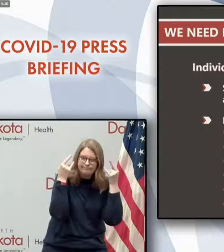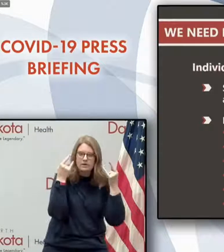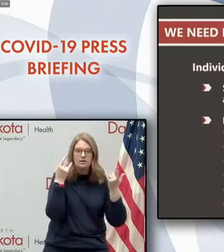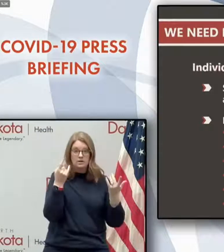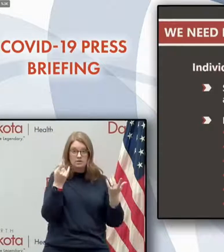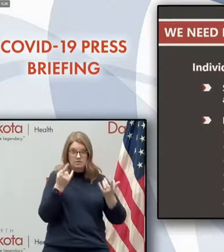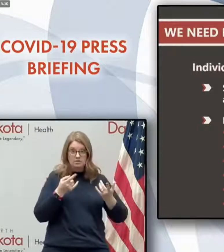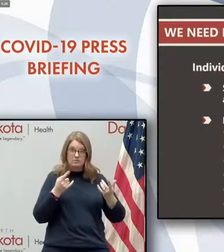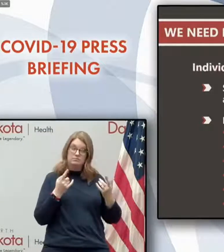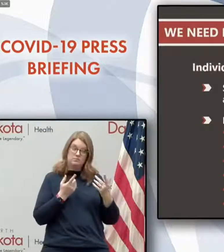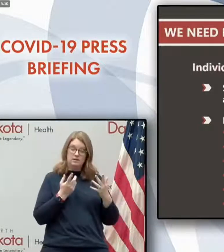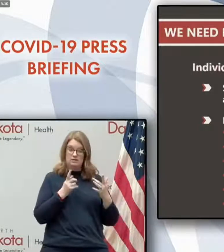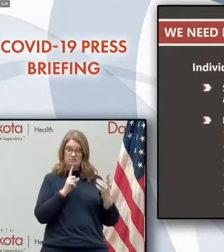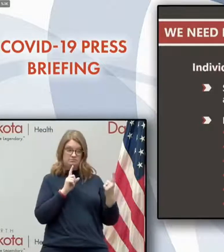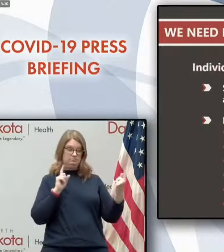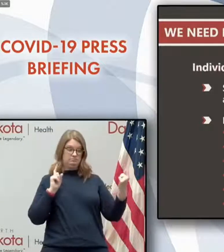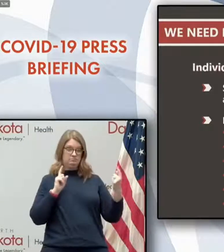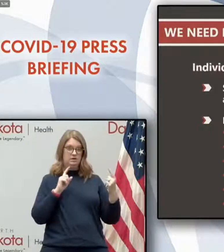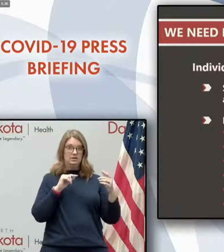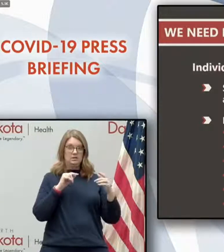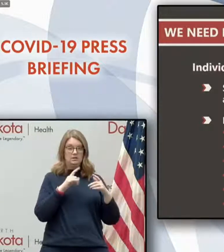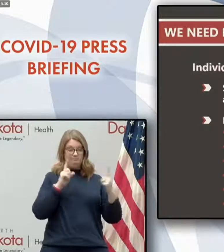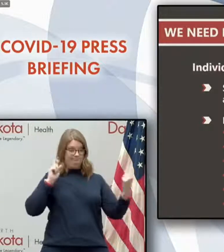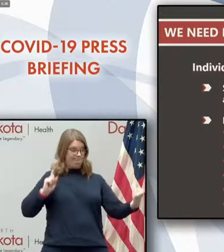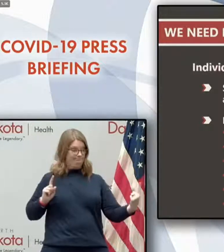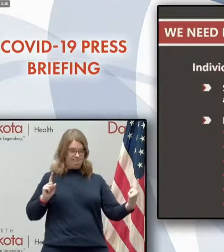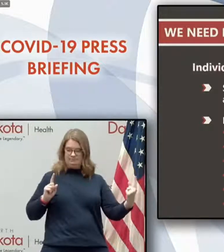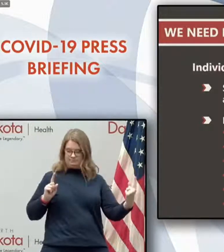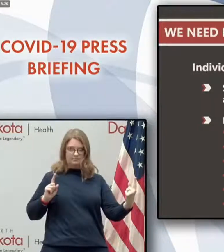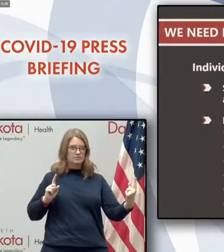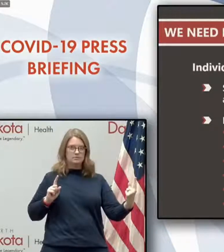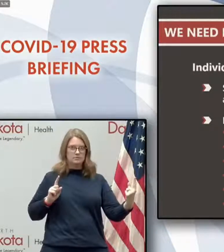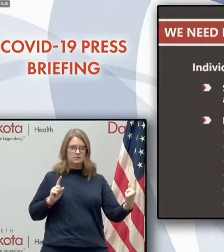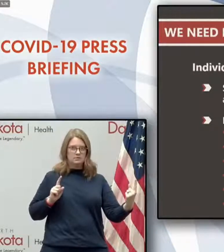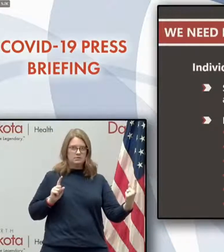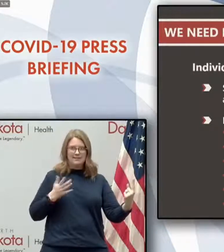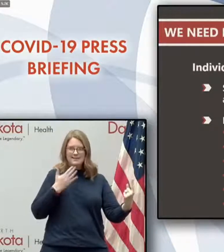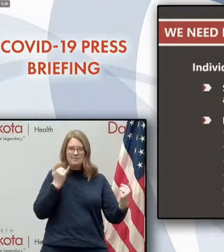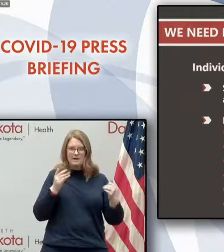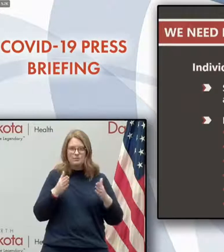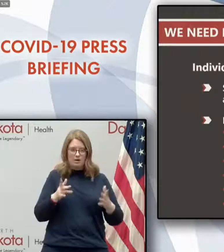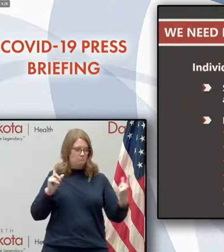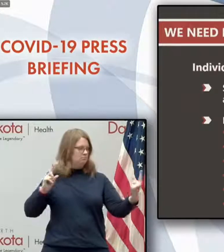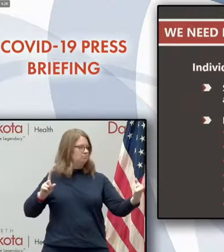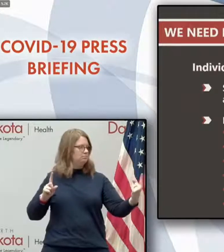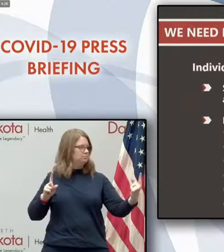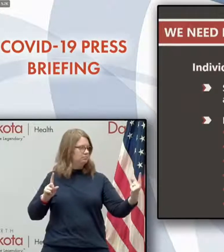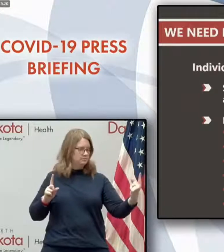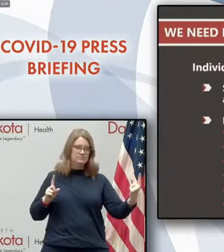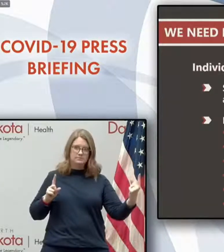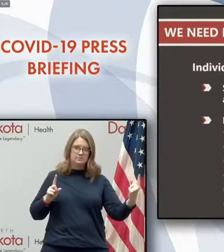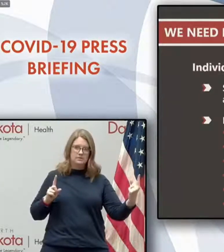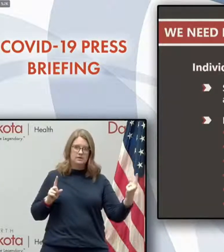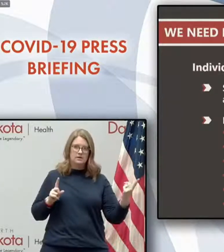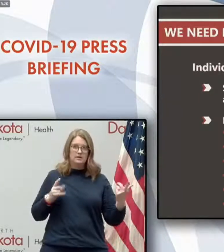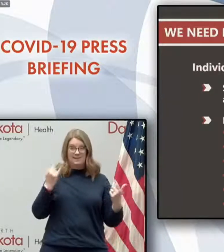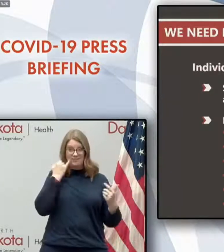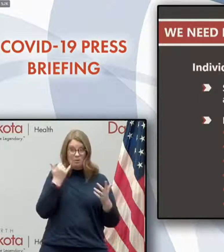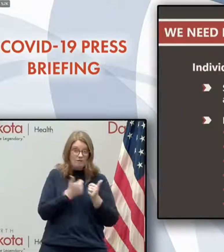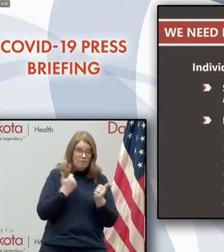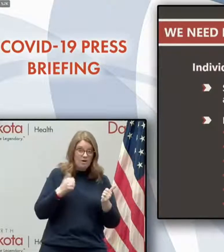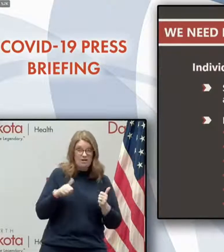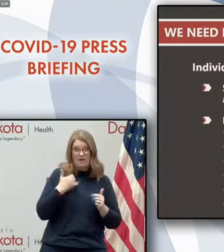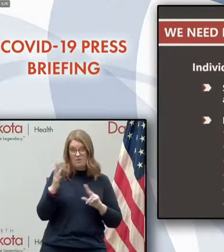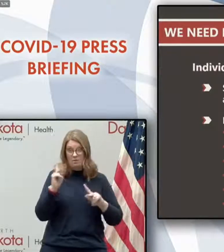unable to physically distance because that's the most surefire way. If you stay away from other people, it's